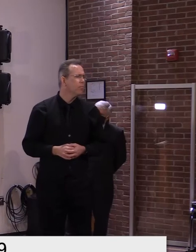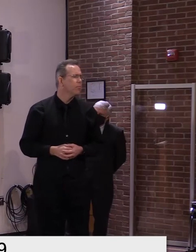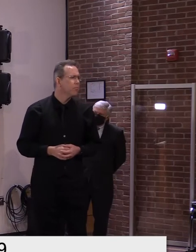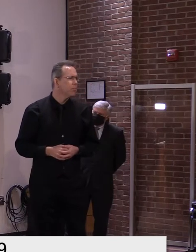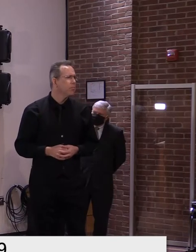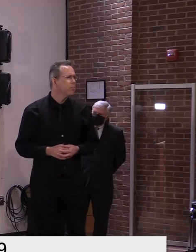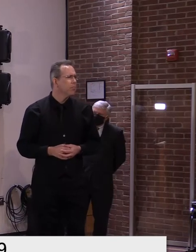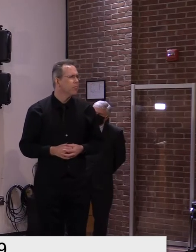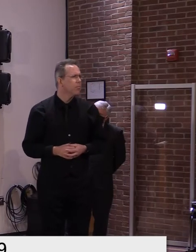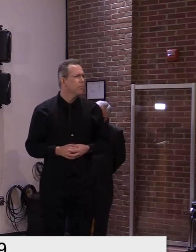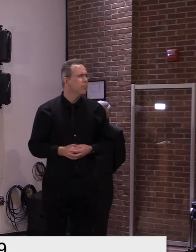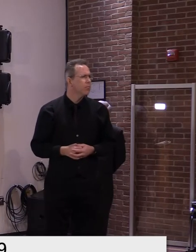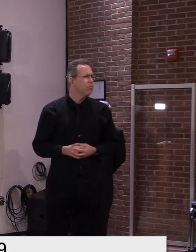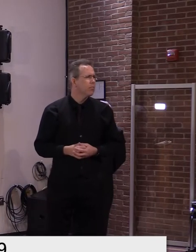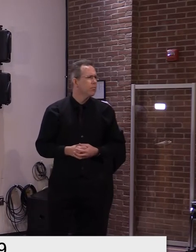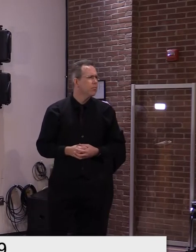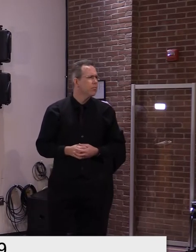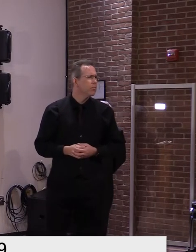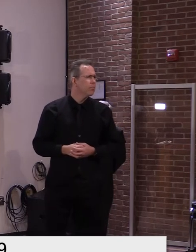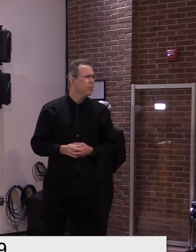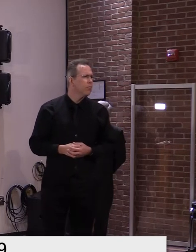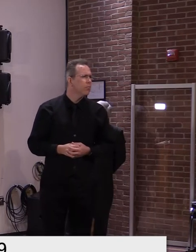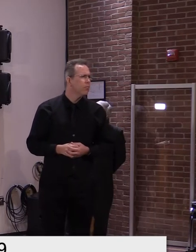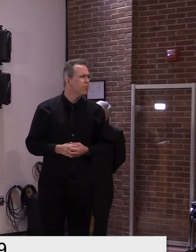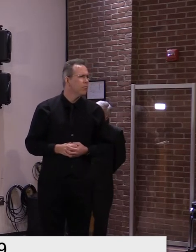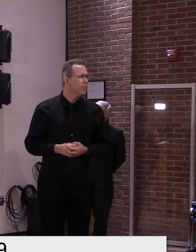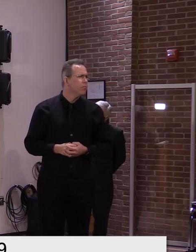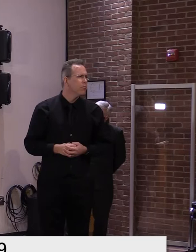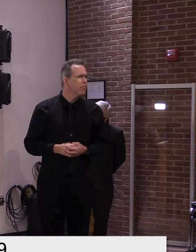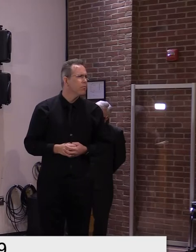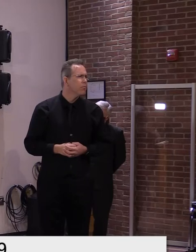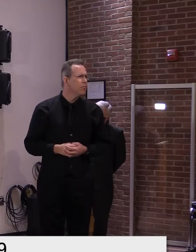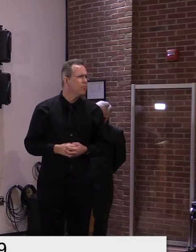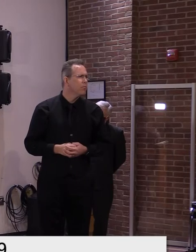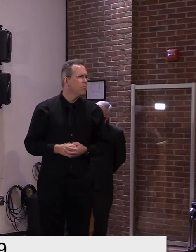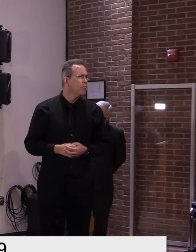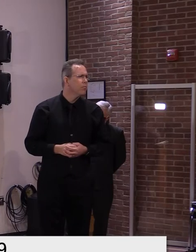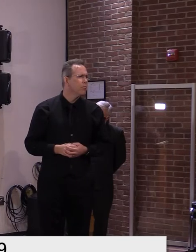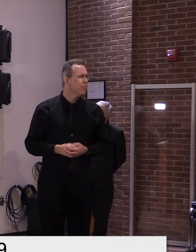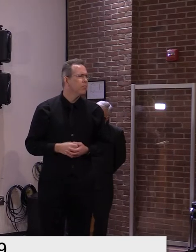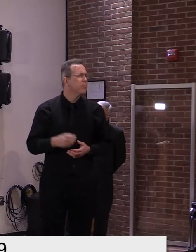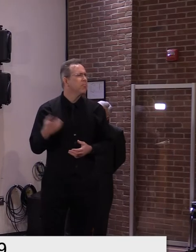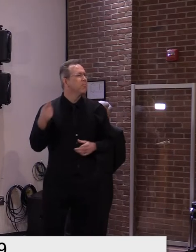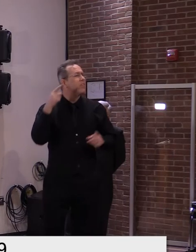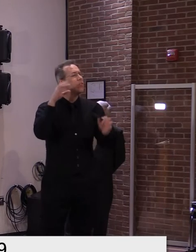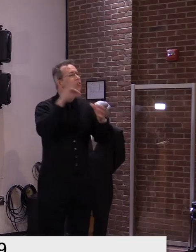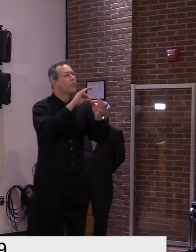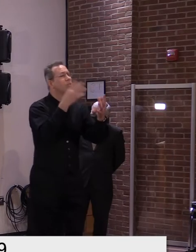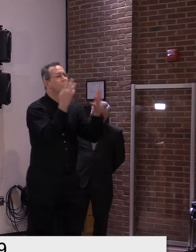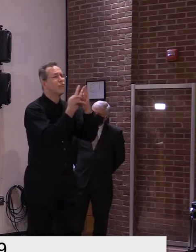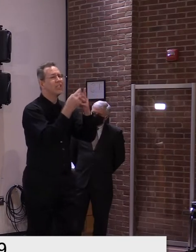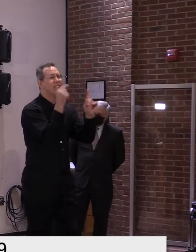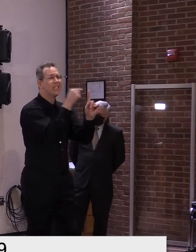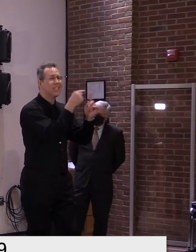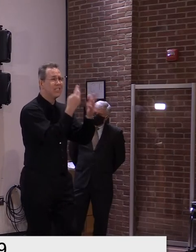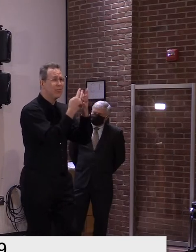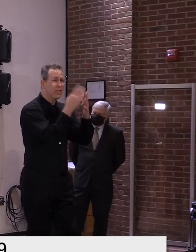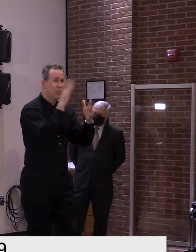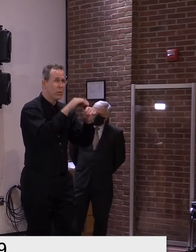another correctional officers is sufficient to protect